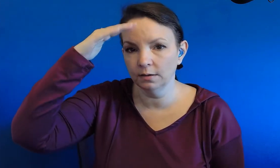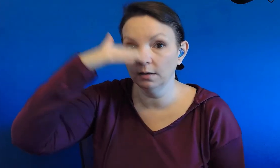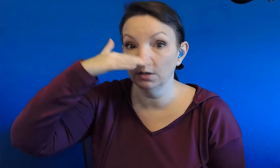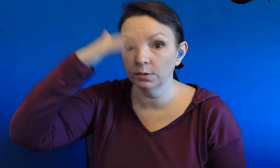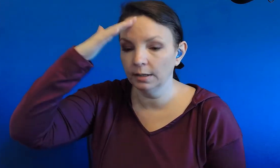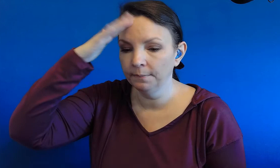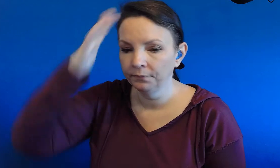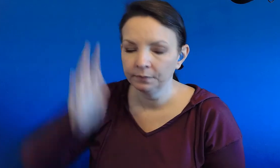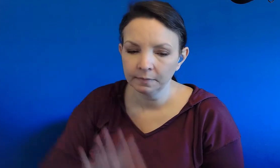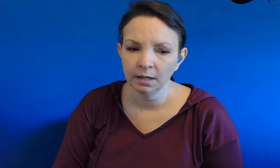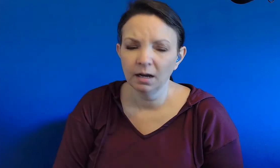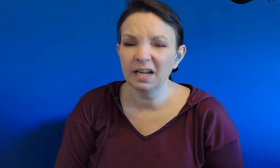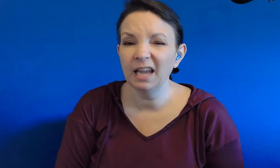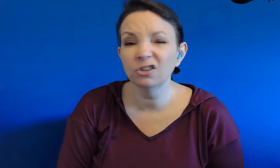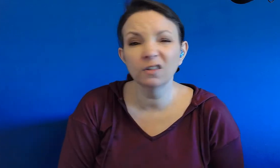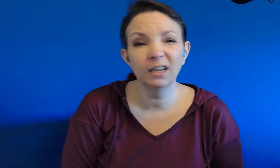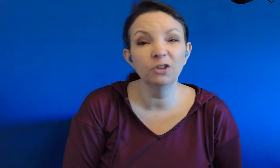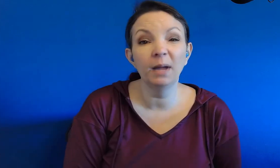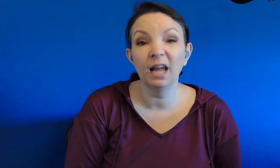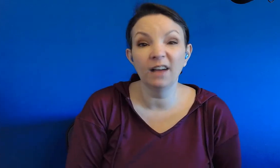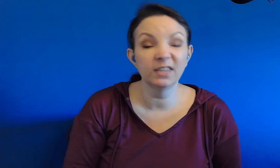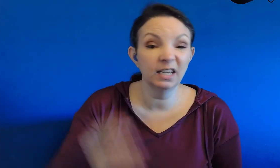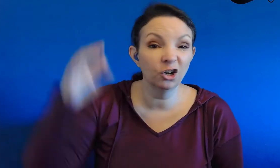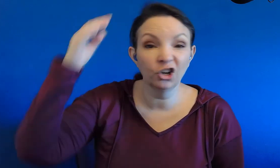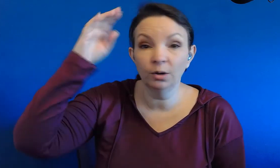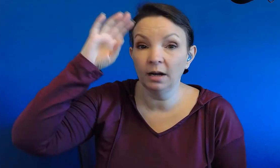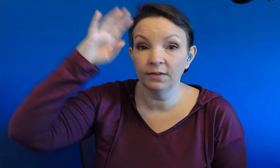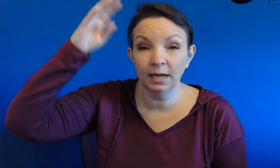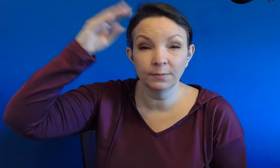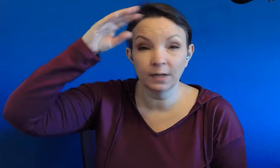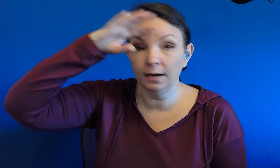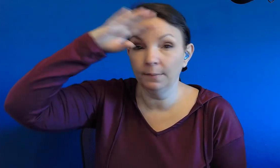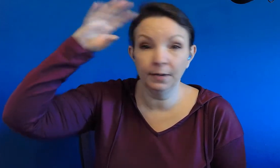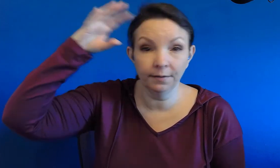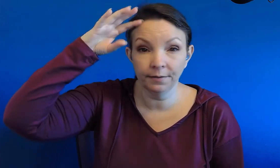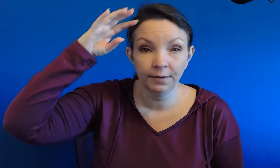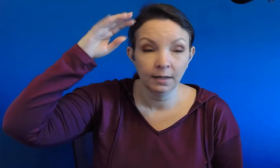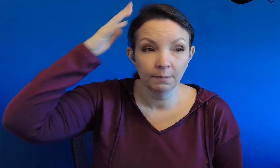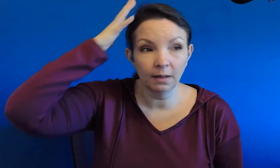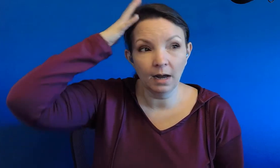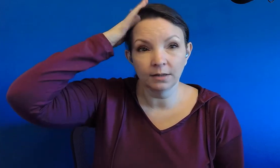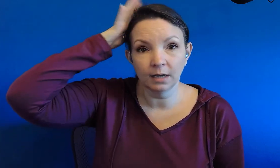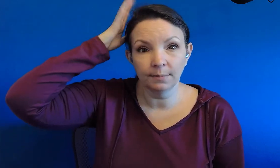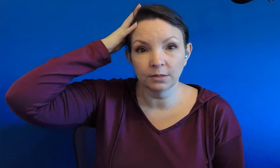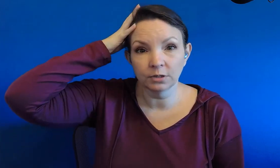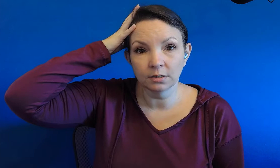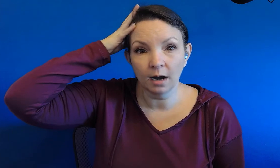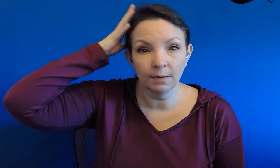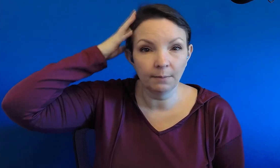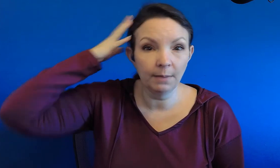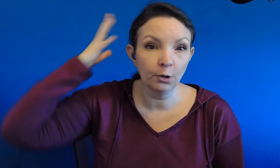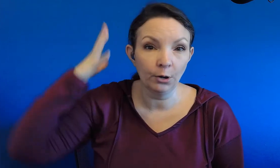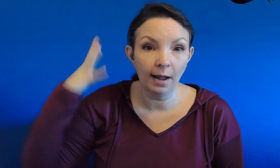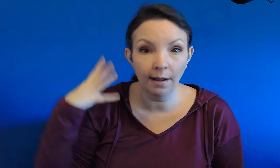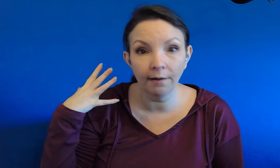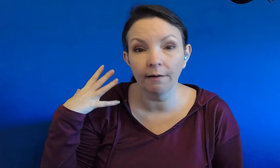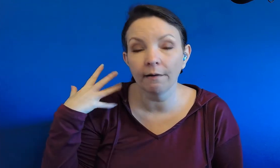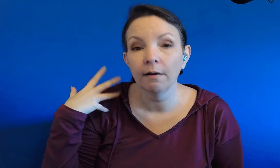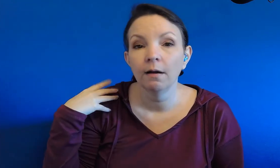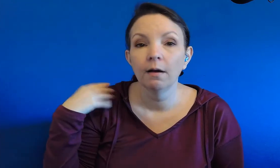up. Occasionally, you may see a girl have a name sign up here, but a lot of time it's just talking about maybe her hair or